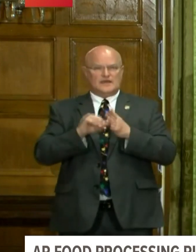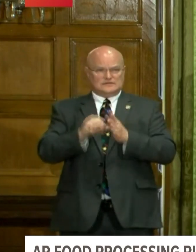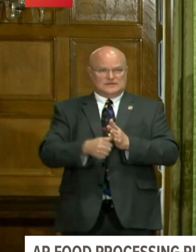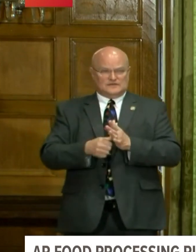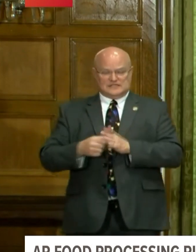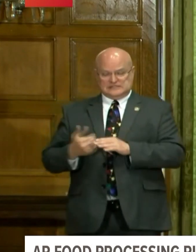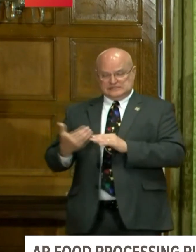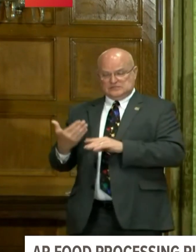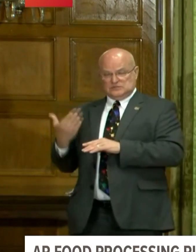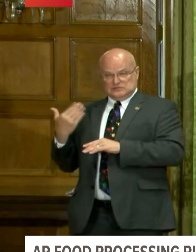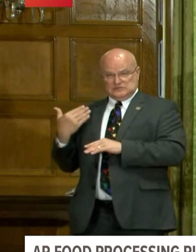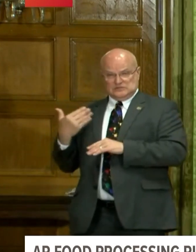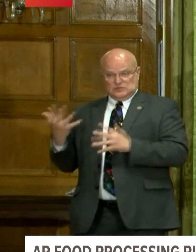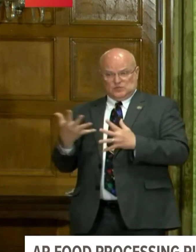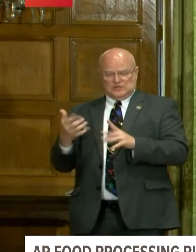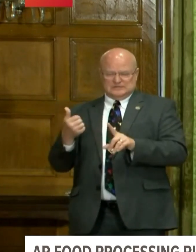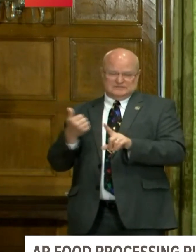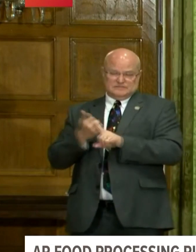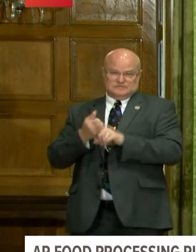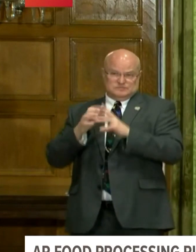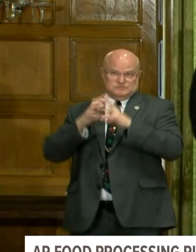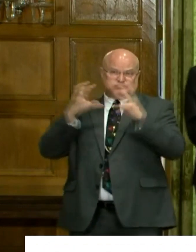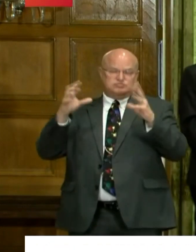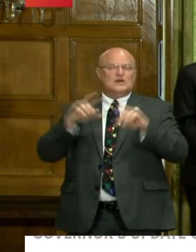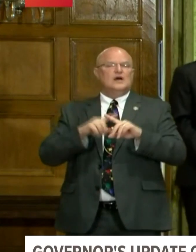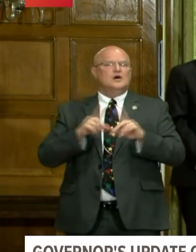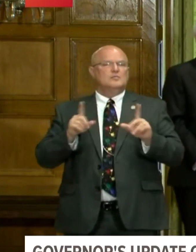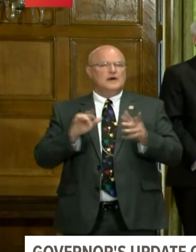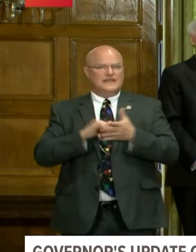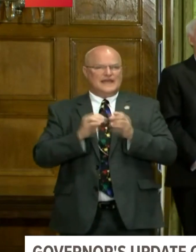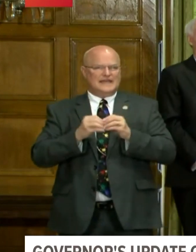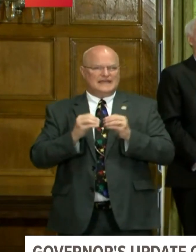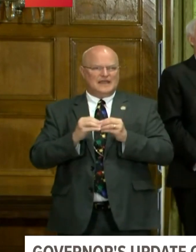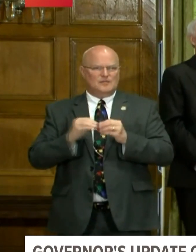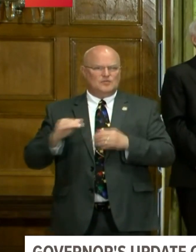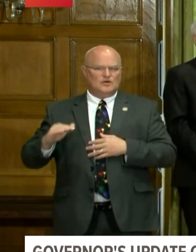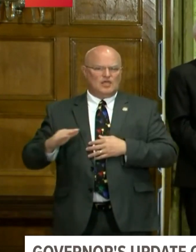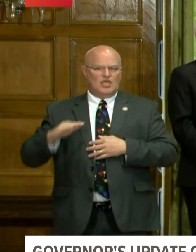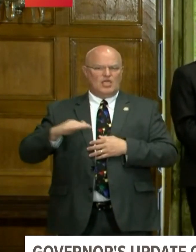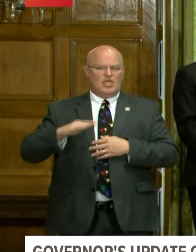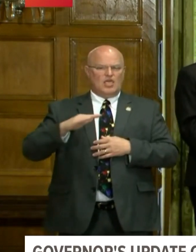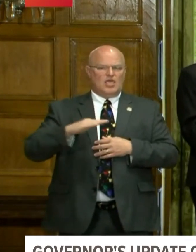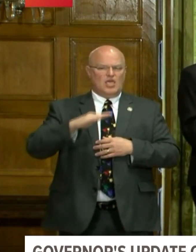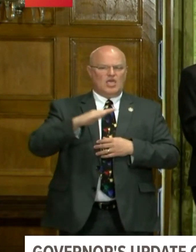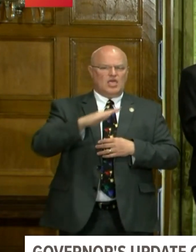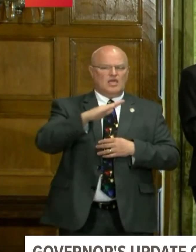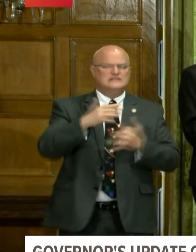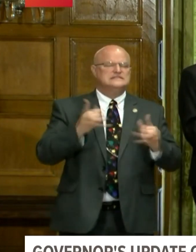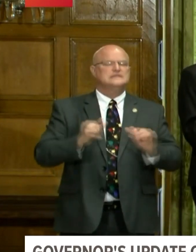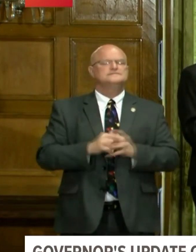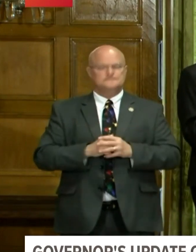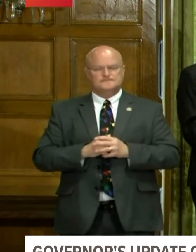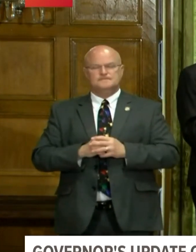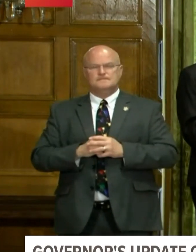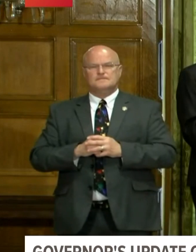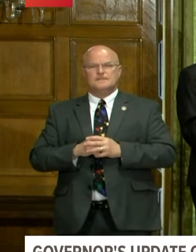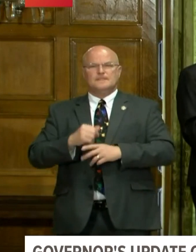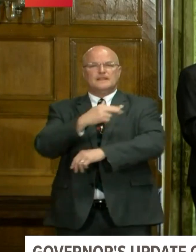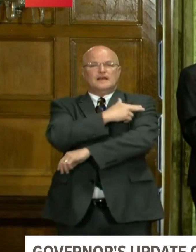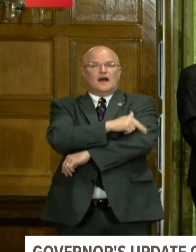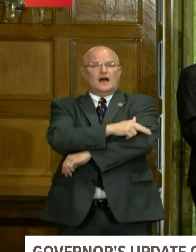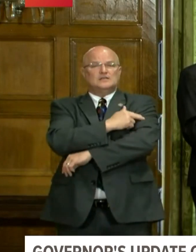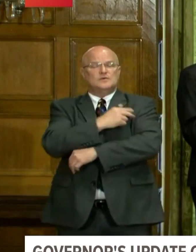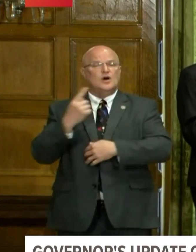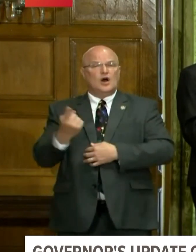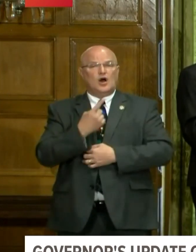emphasized early on as to what the bigger picture is, but that number just kind of keeps going upward. The